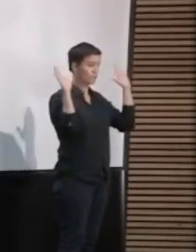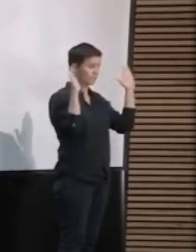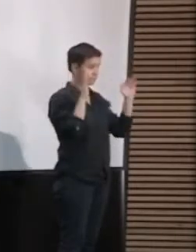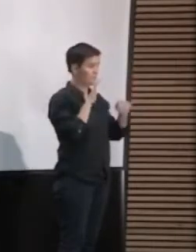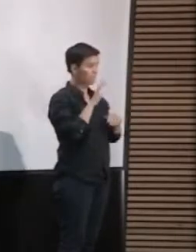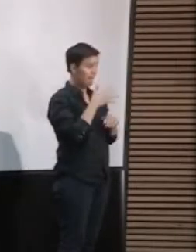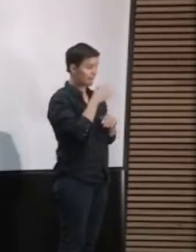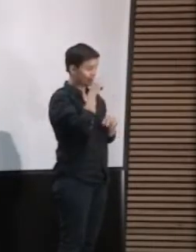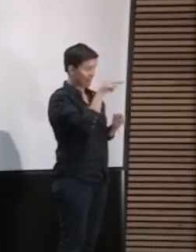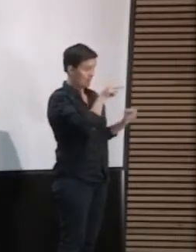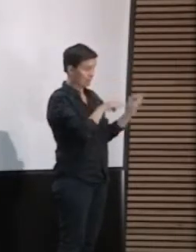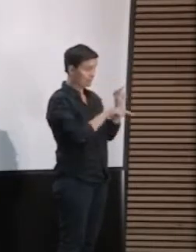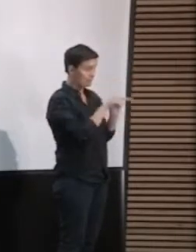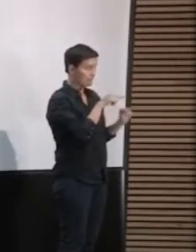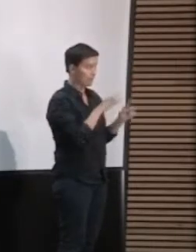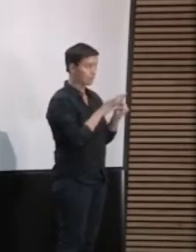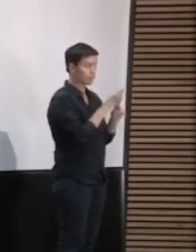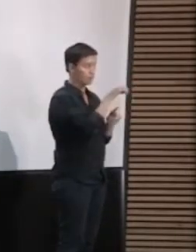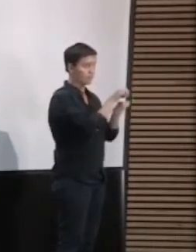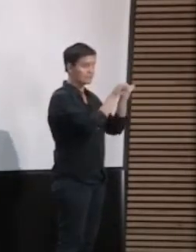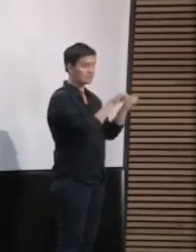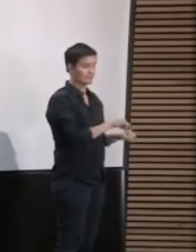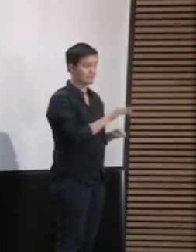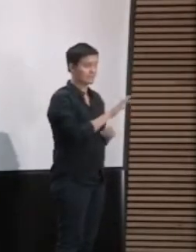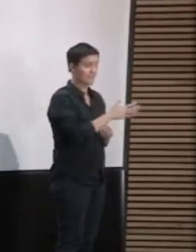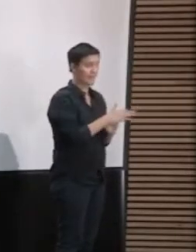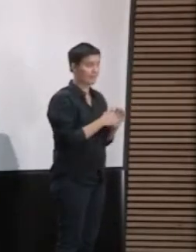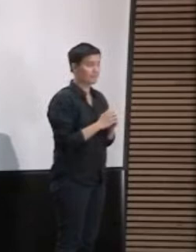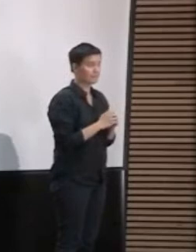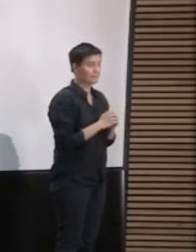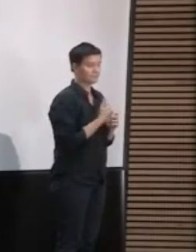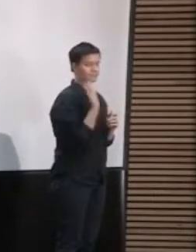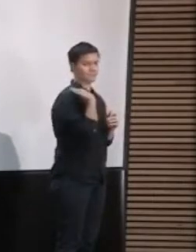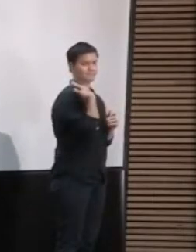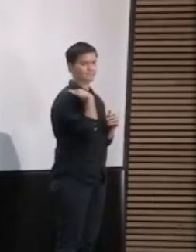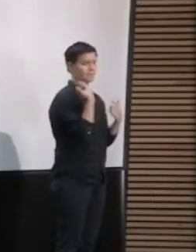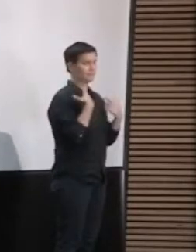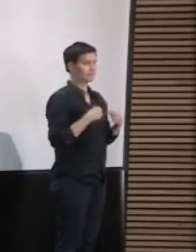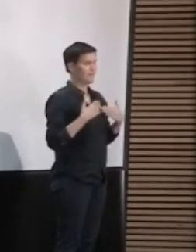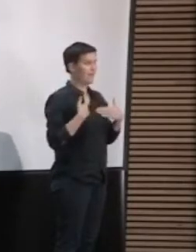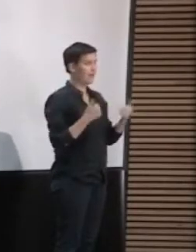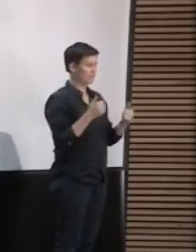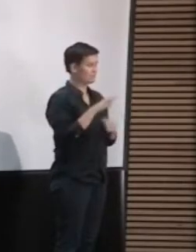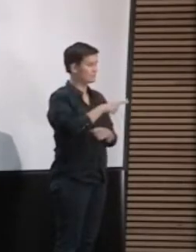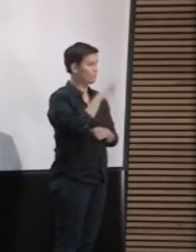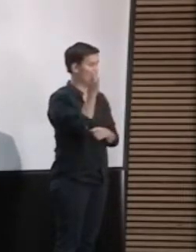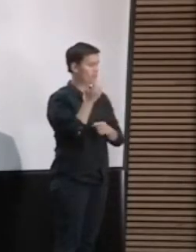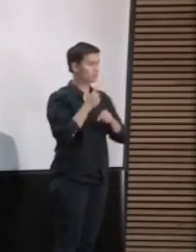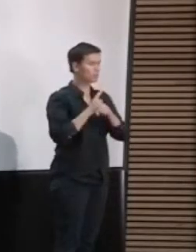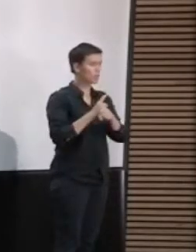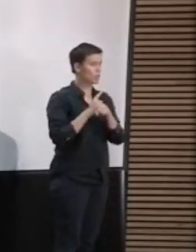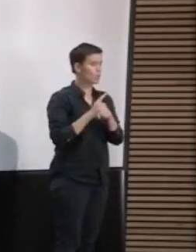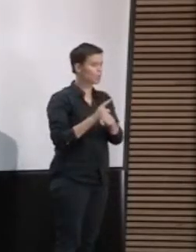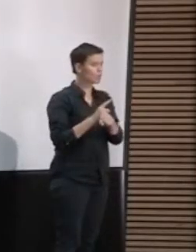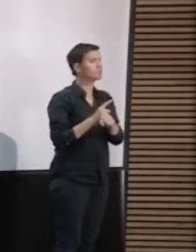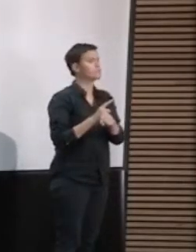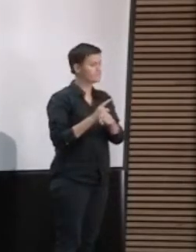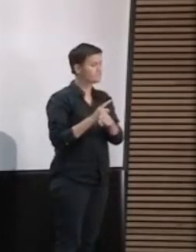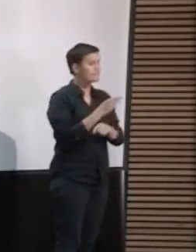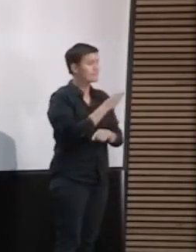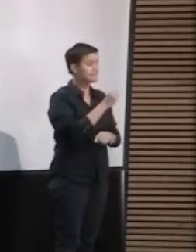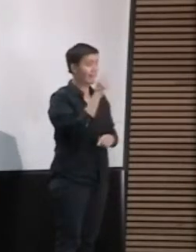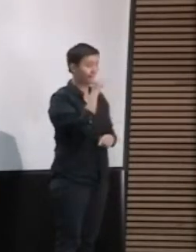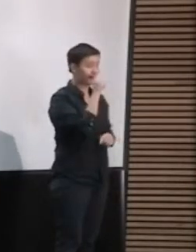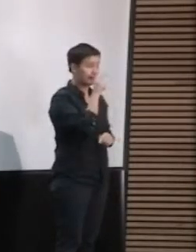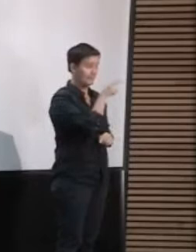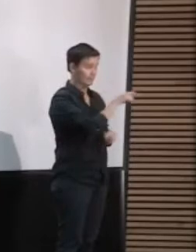not more rigour needs to be put around that. But keep in mind, I had a conversation with the Minister of Health this morning. Some people are being tested